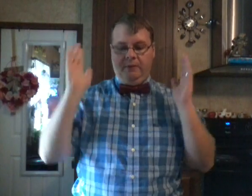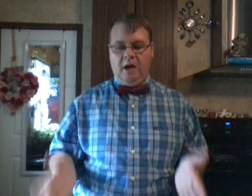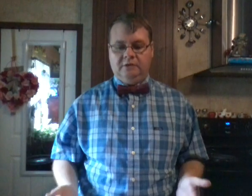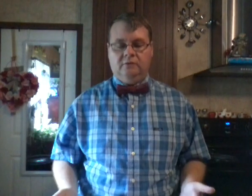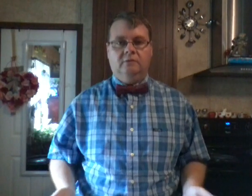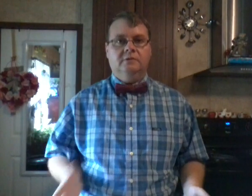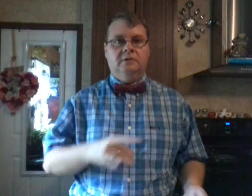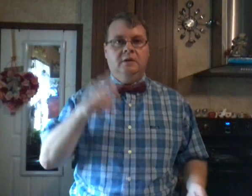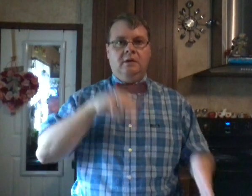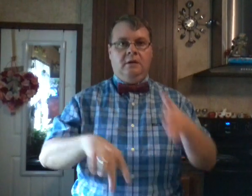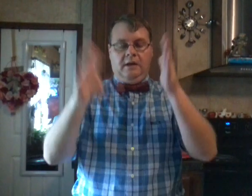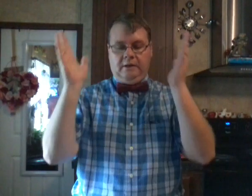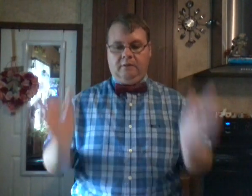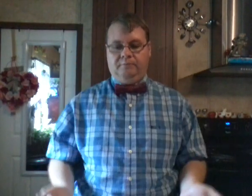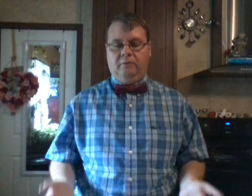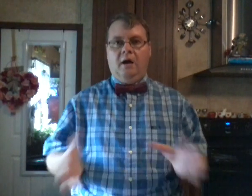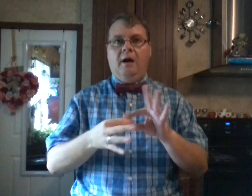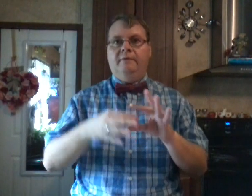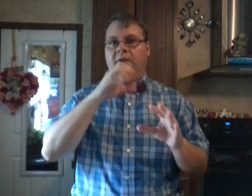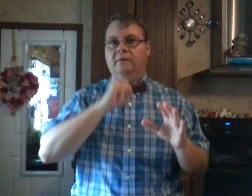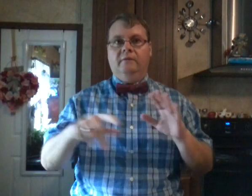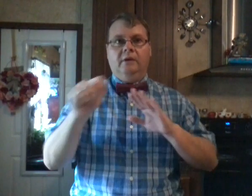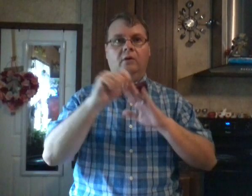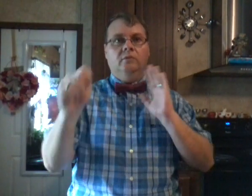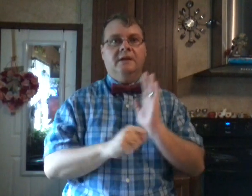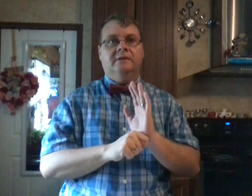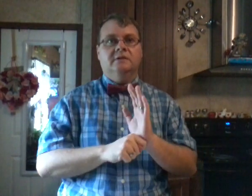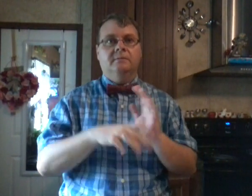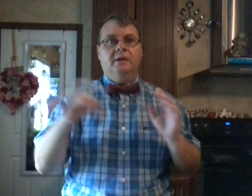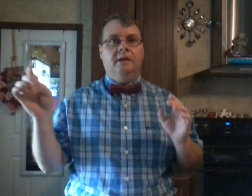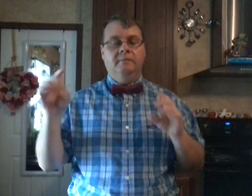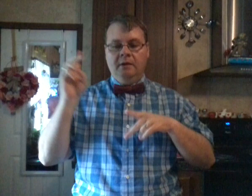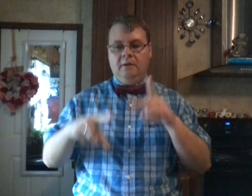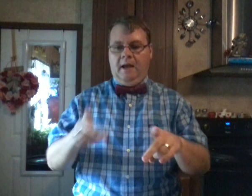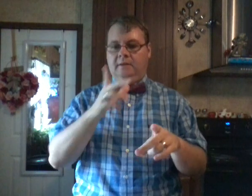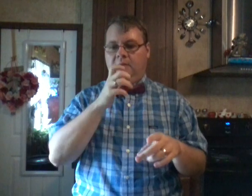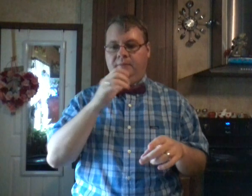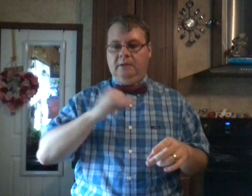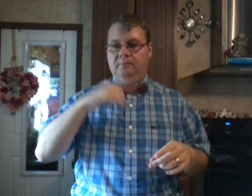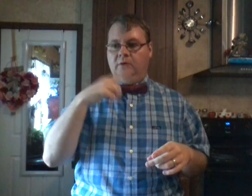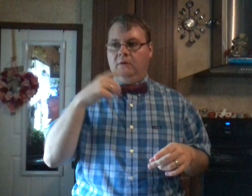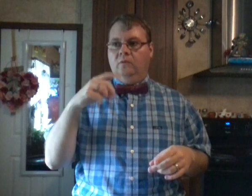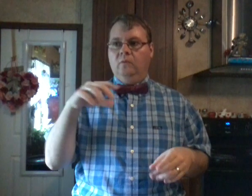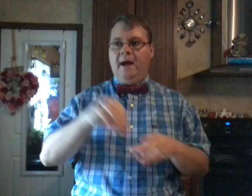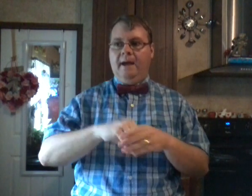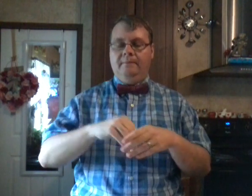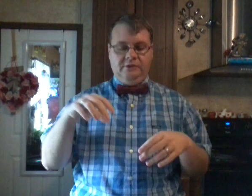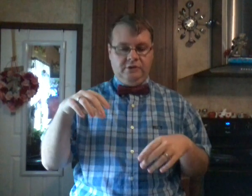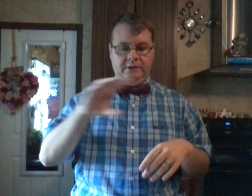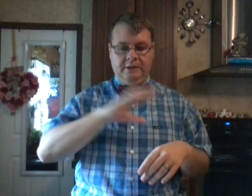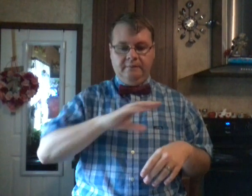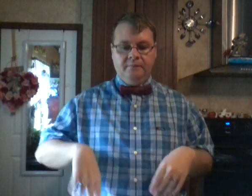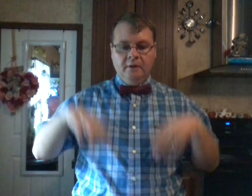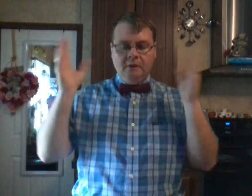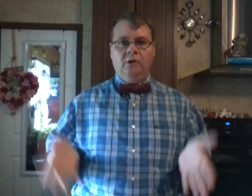apostles, and like the prophets of the Old Testament, and like the people, you know, who I mentioned, and, you